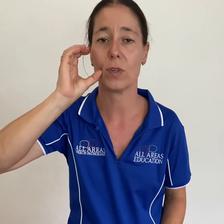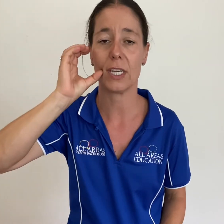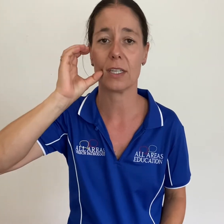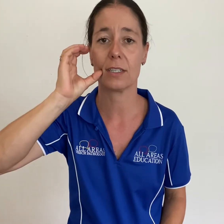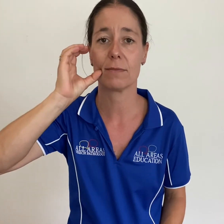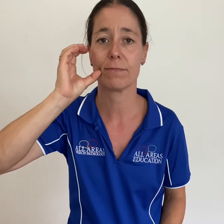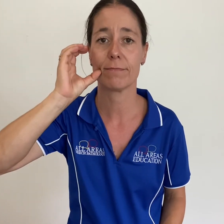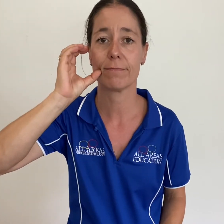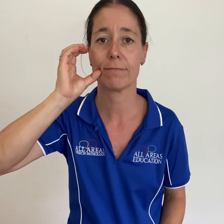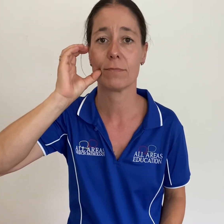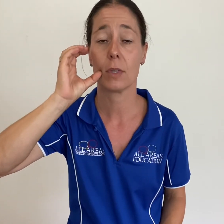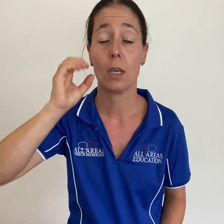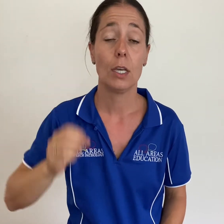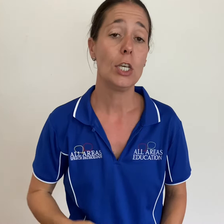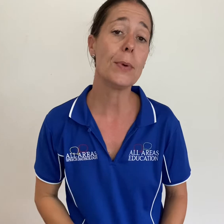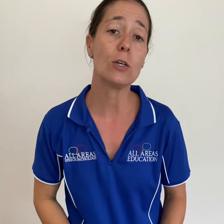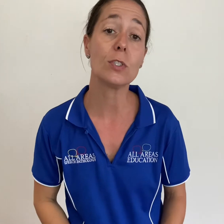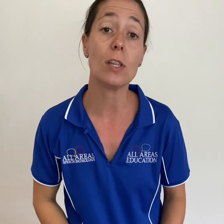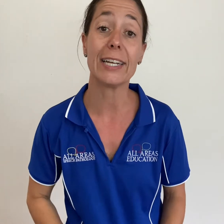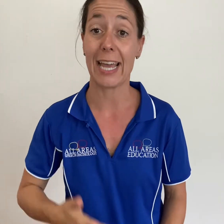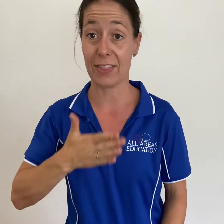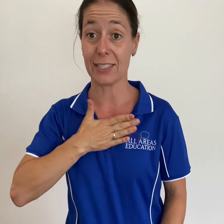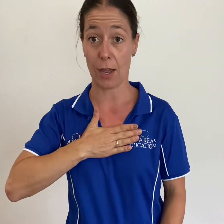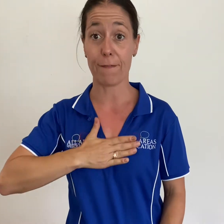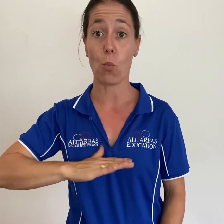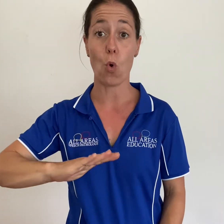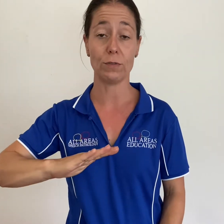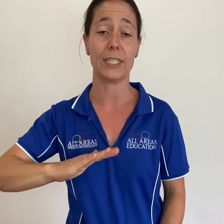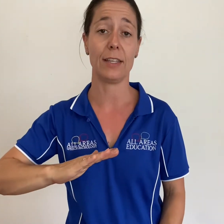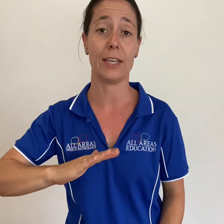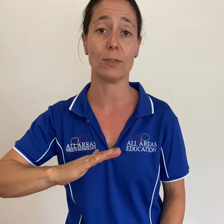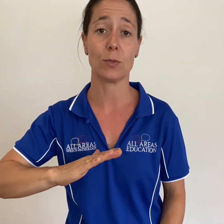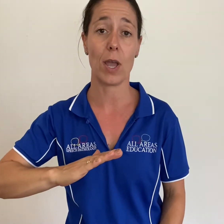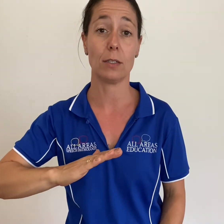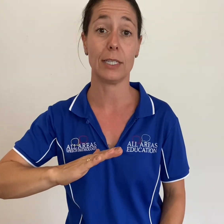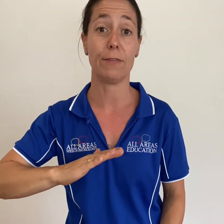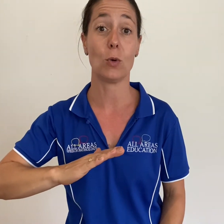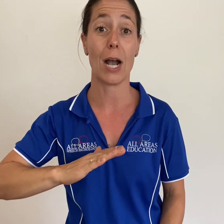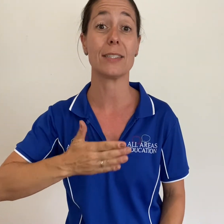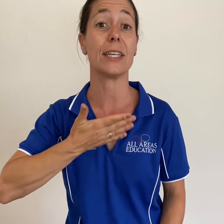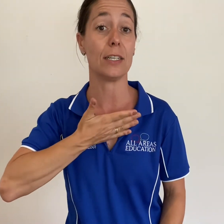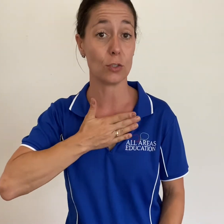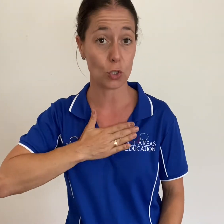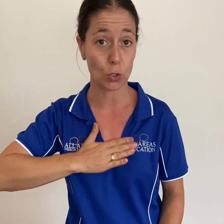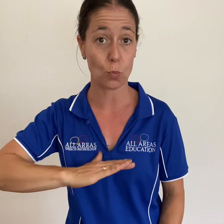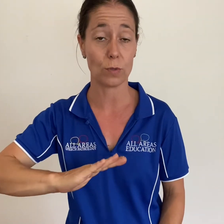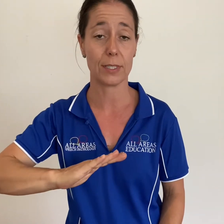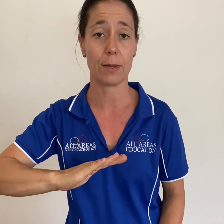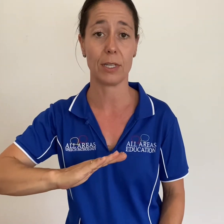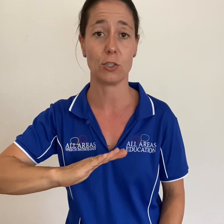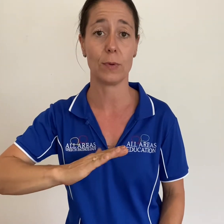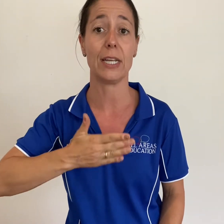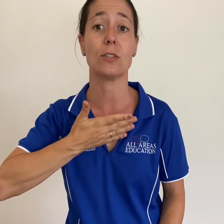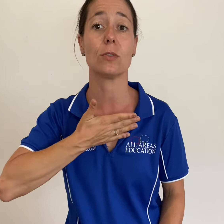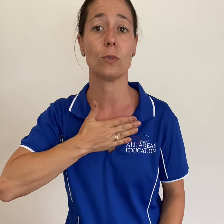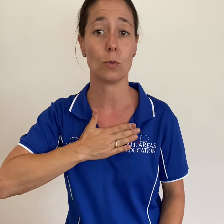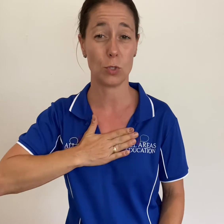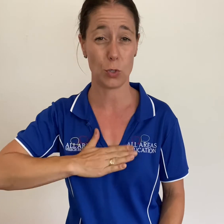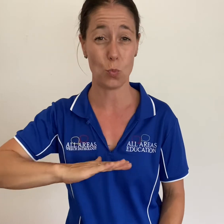Drink. You might also like to add the sign for want in there as well if you're asking, do you want something to eat or do you